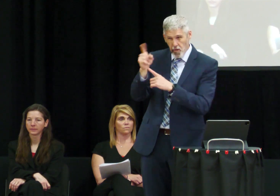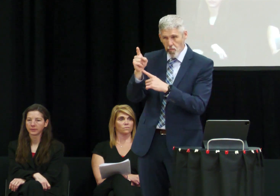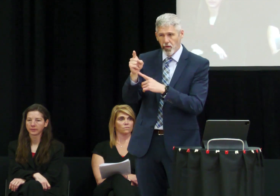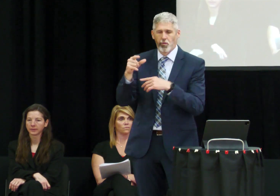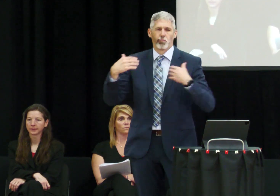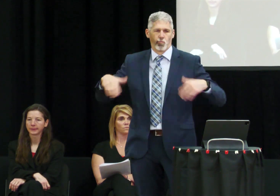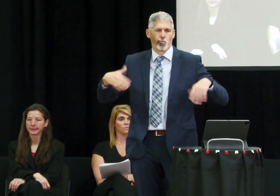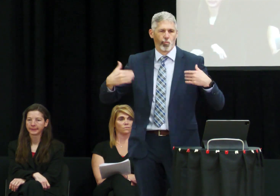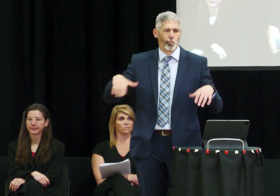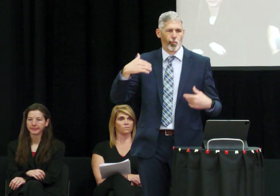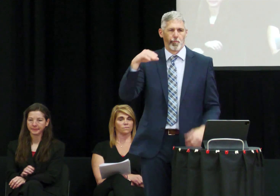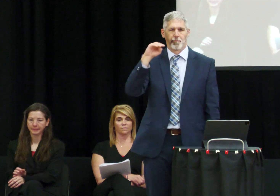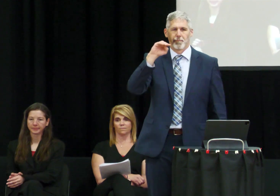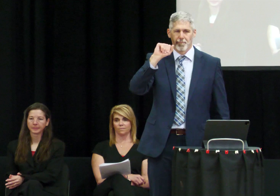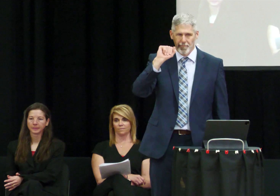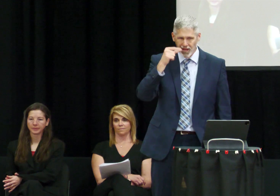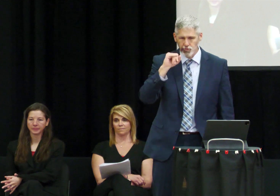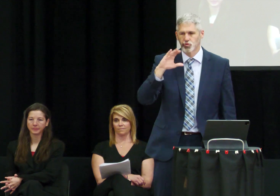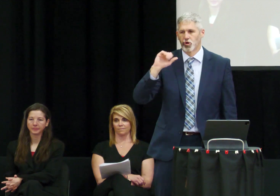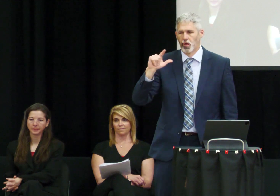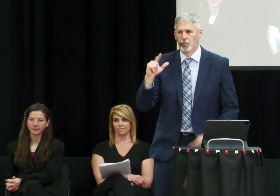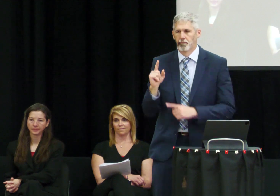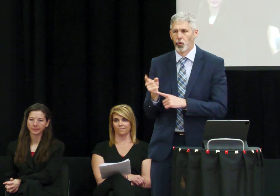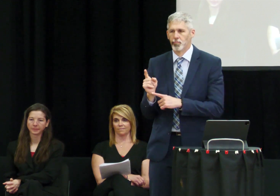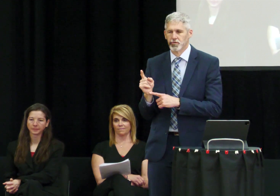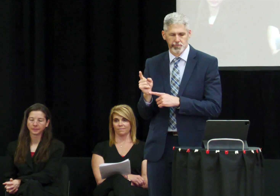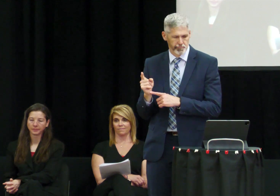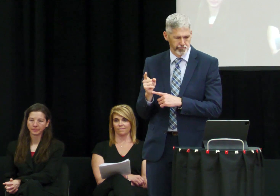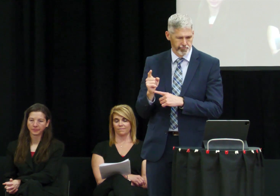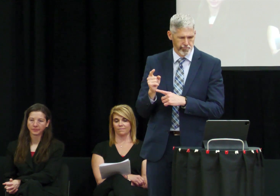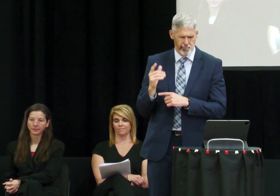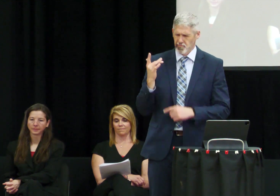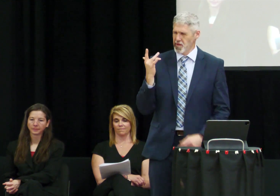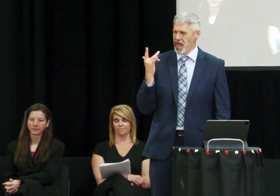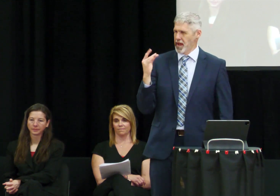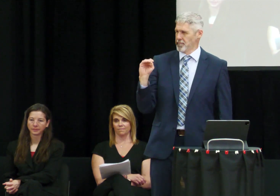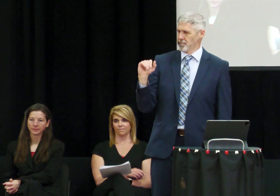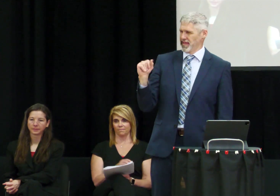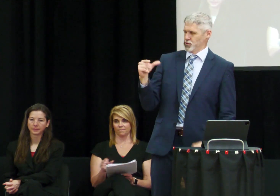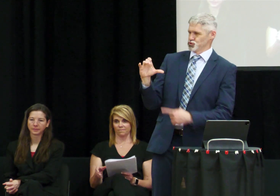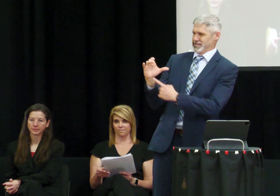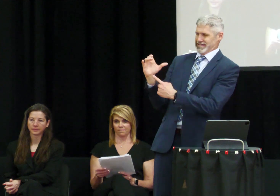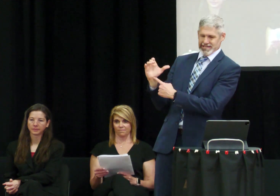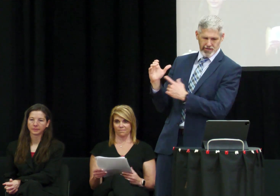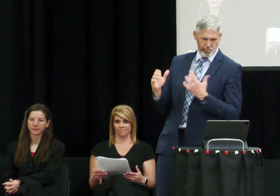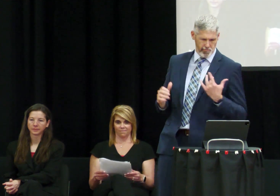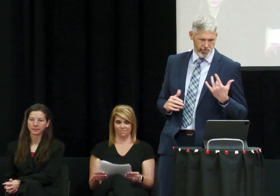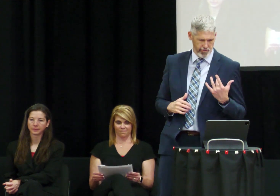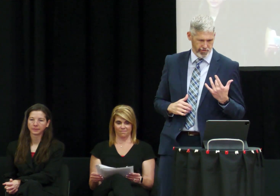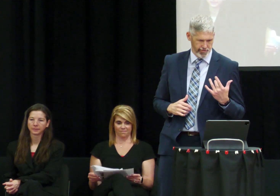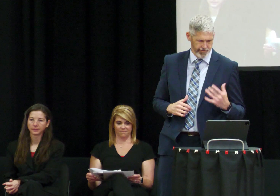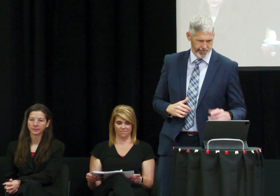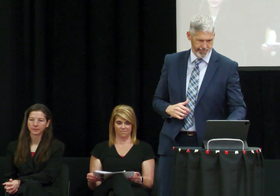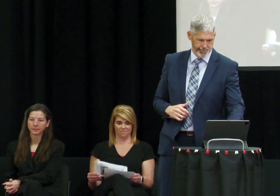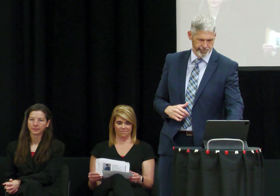In that moment, it is a magical moment. And it's